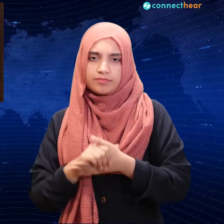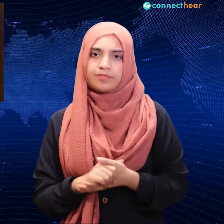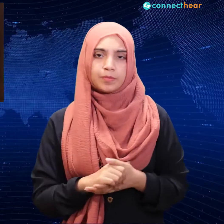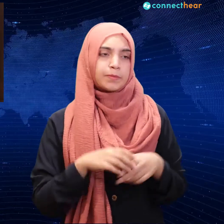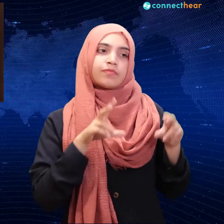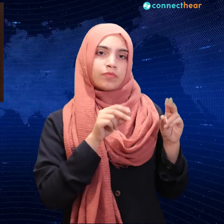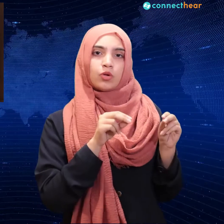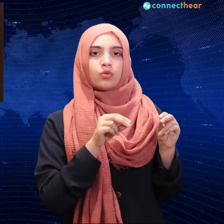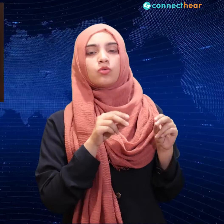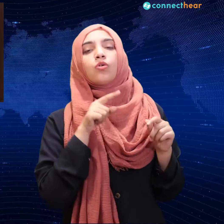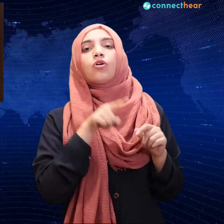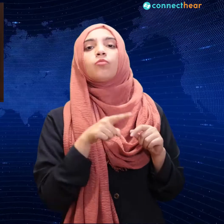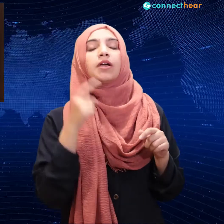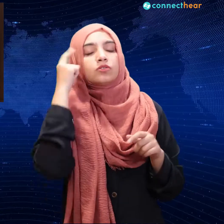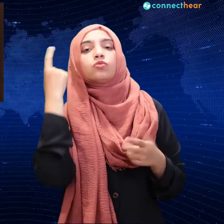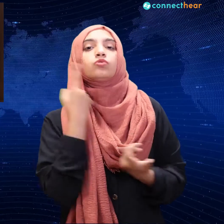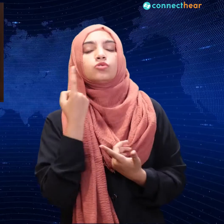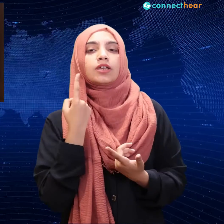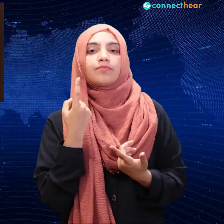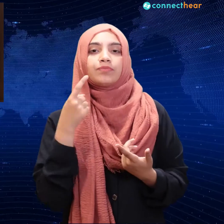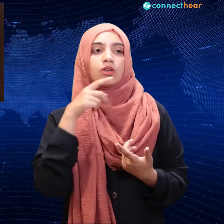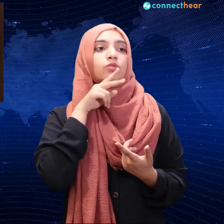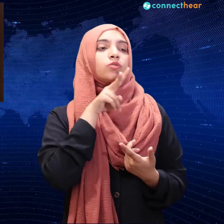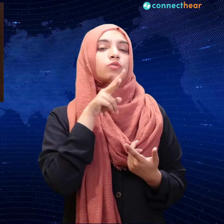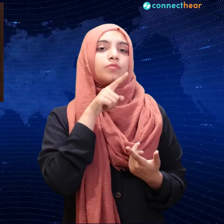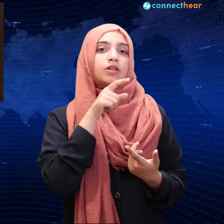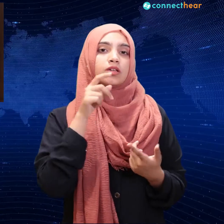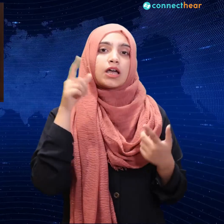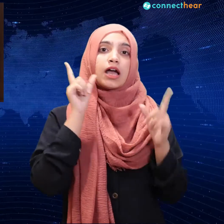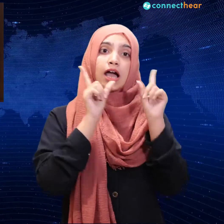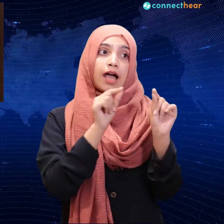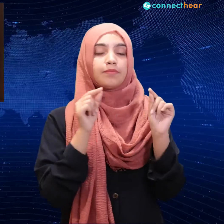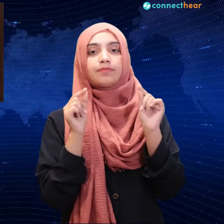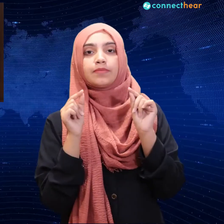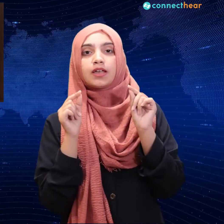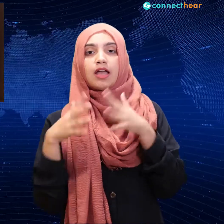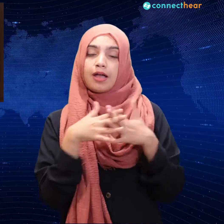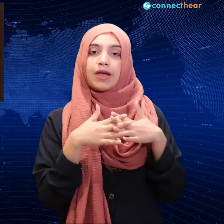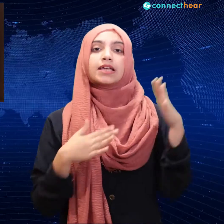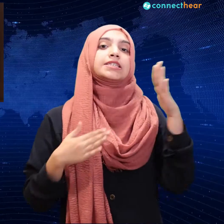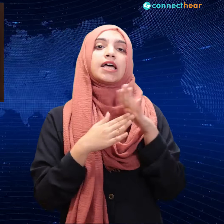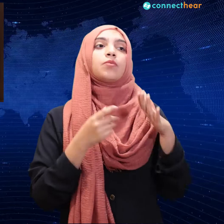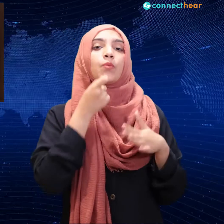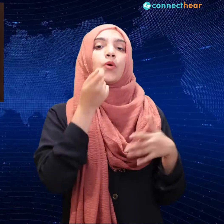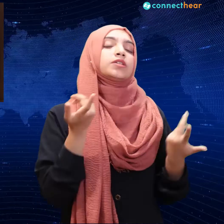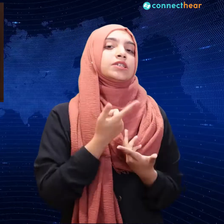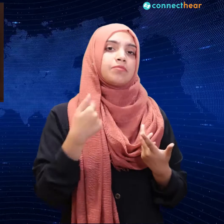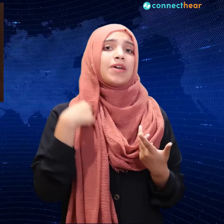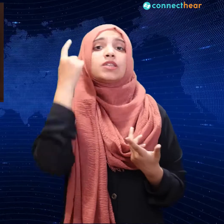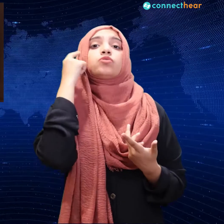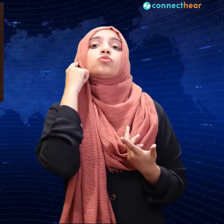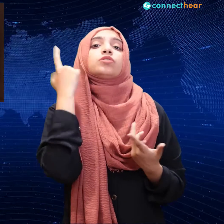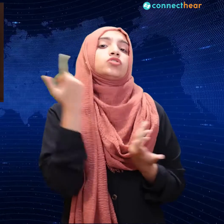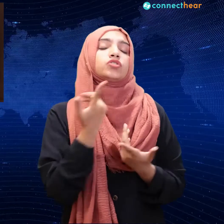Well, you have to ask him why he's too busy to call. But let me just say one thing. I heard this,